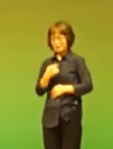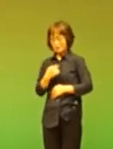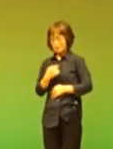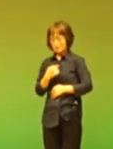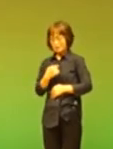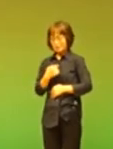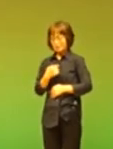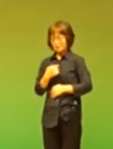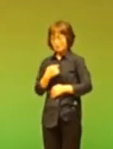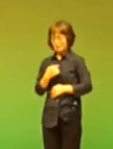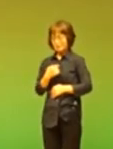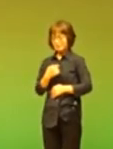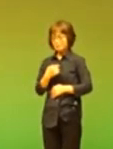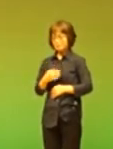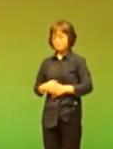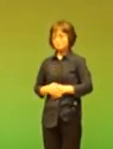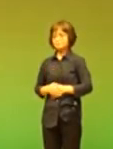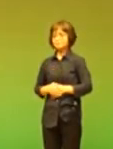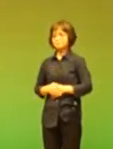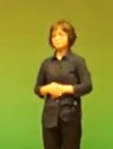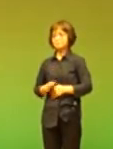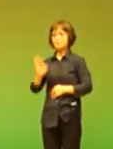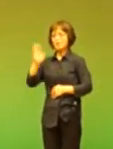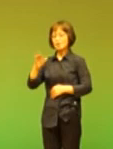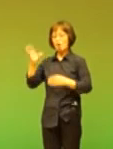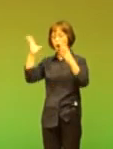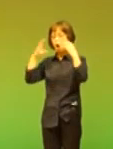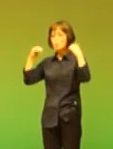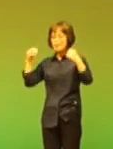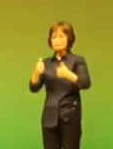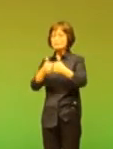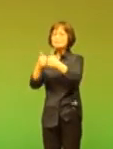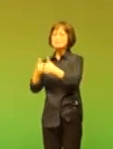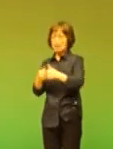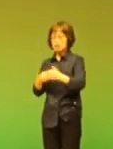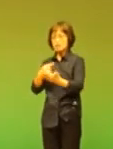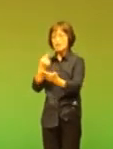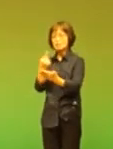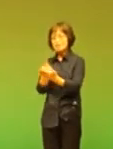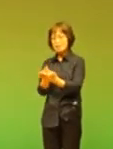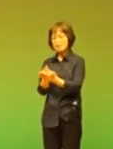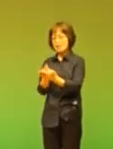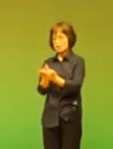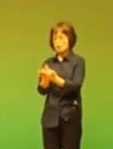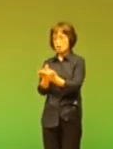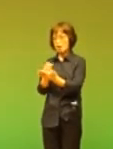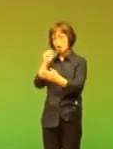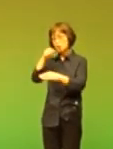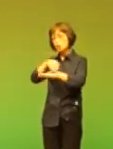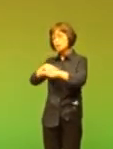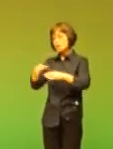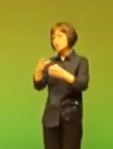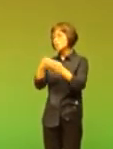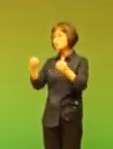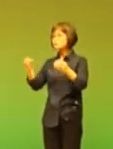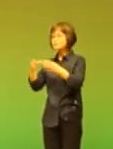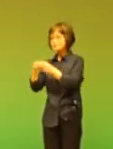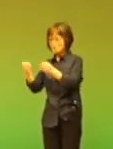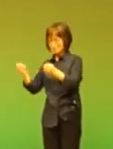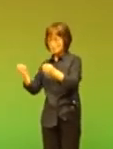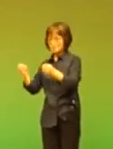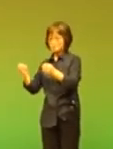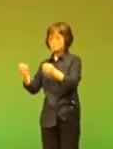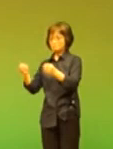participating in the upcoming Mexico conference to begin negotiations with or without the nuclear